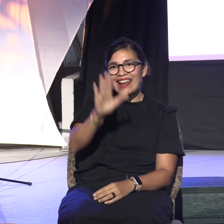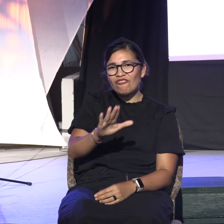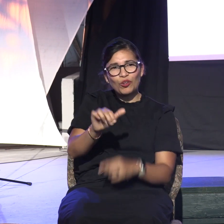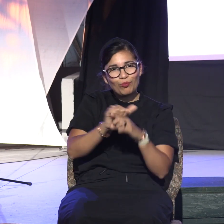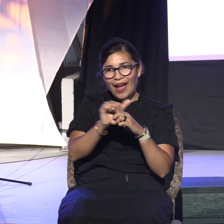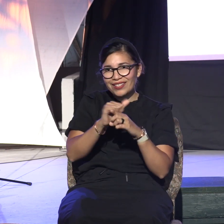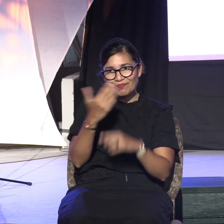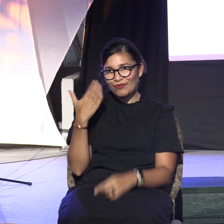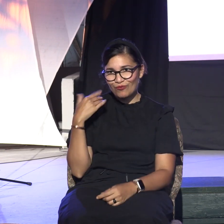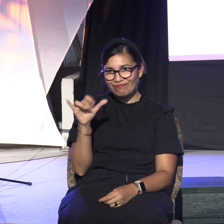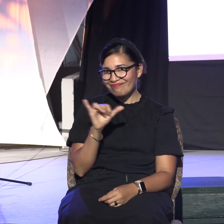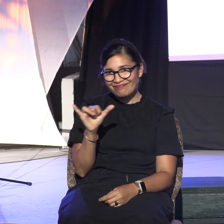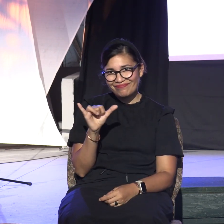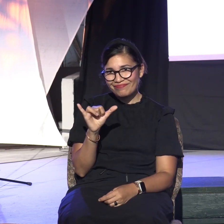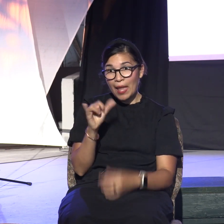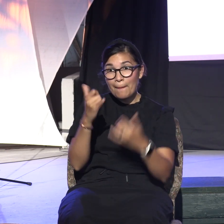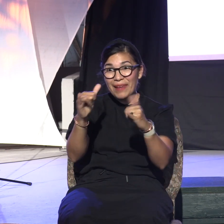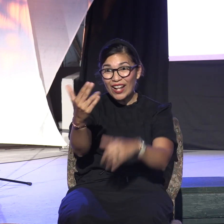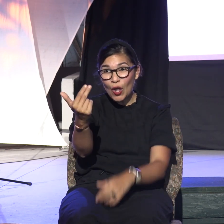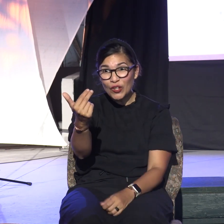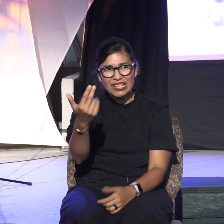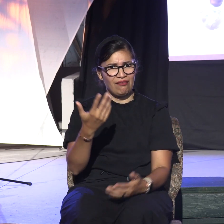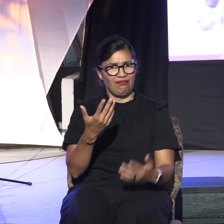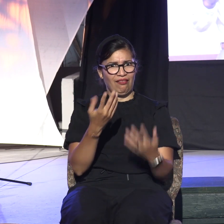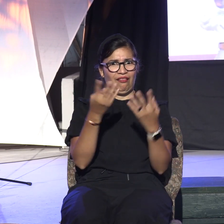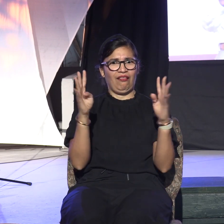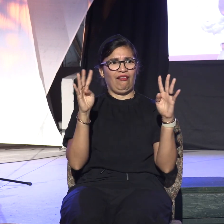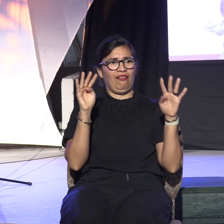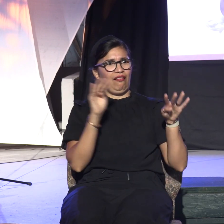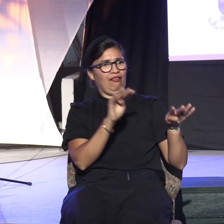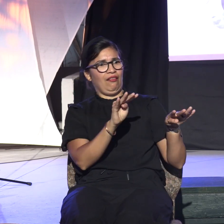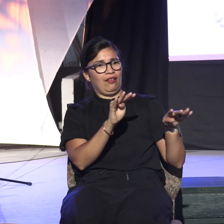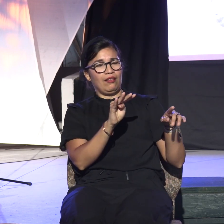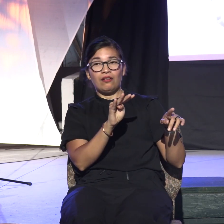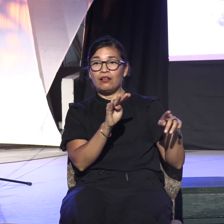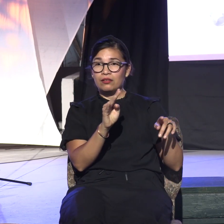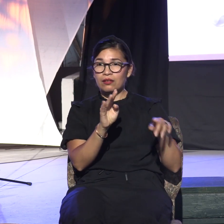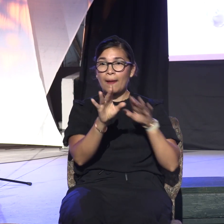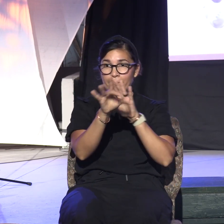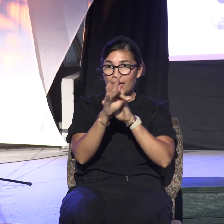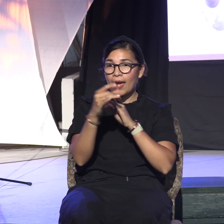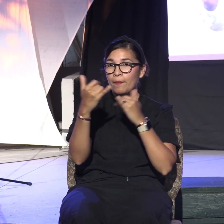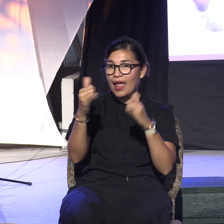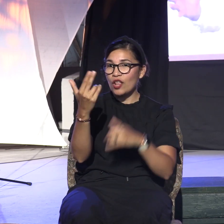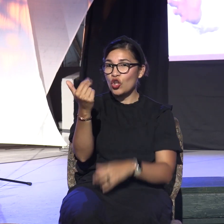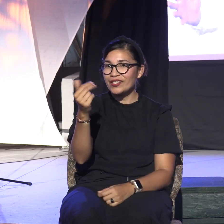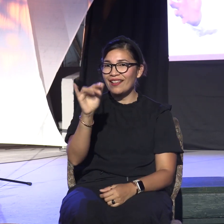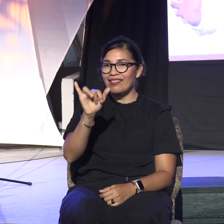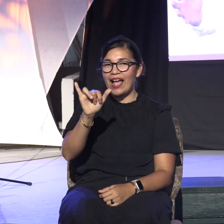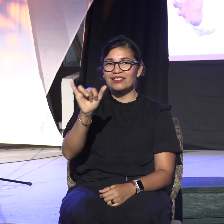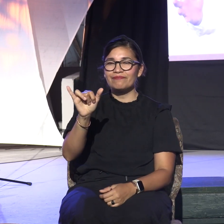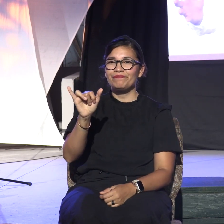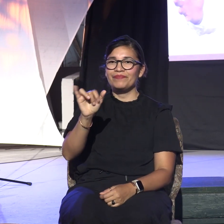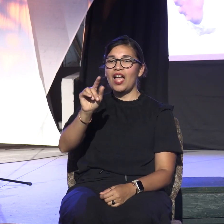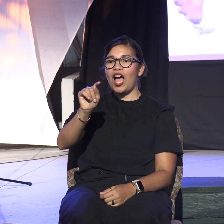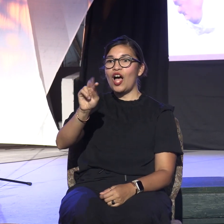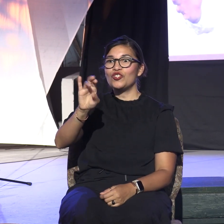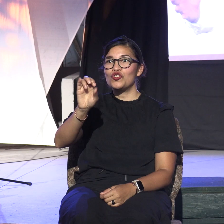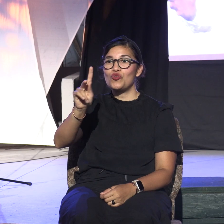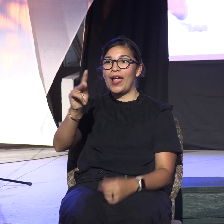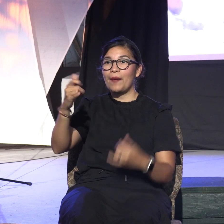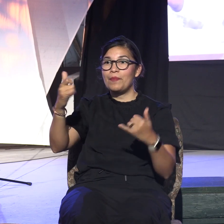play. And wouldn't you know, they pulled it off to perfection, scored a touchdown,